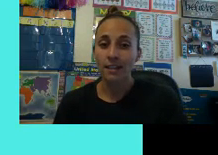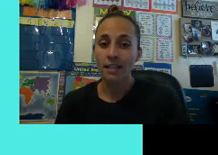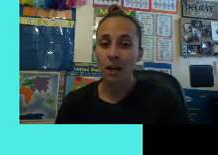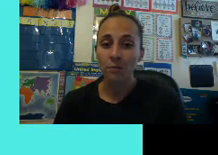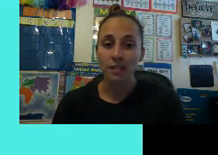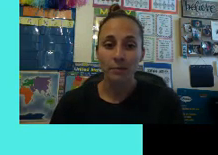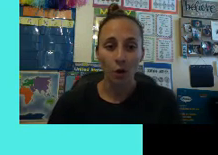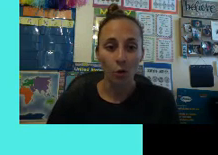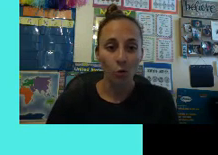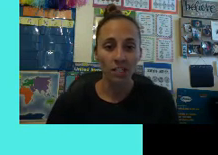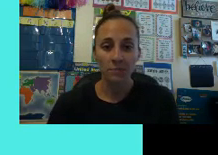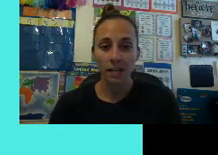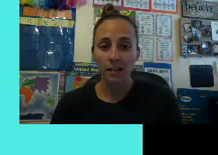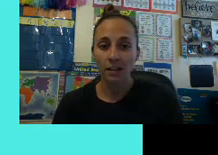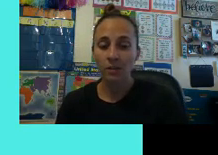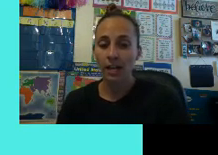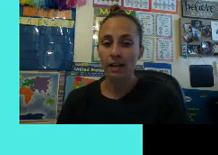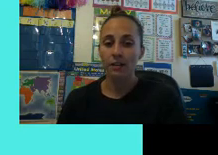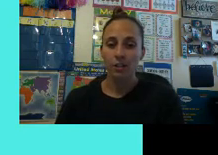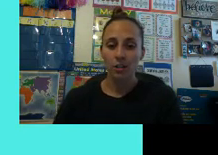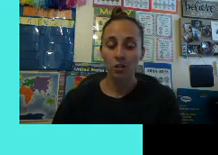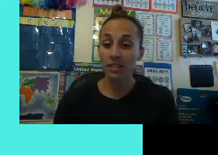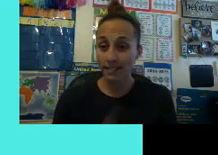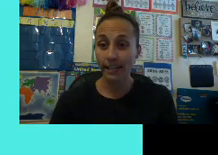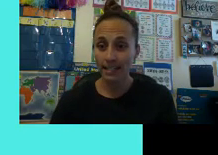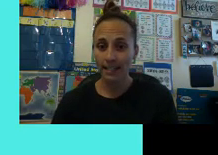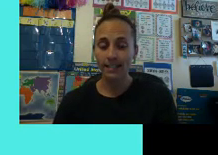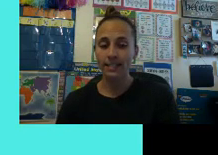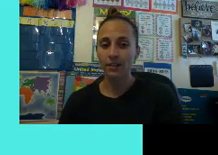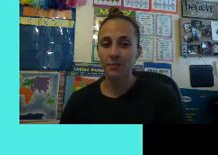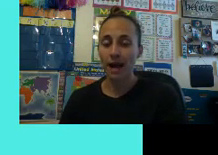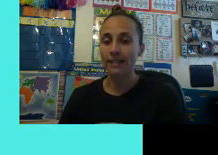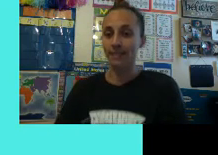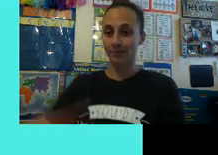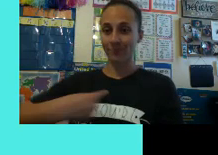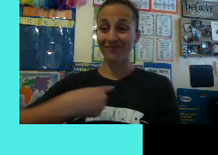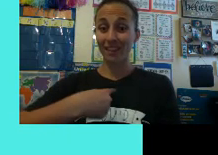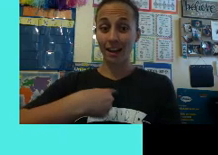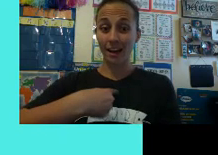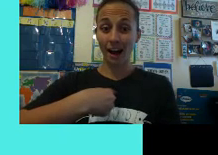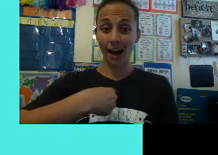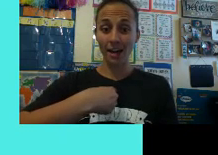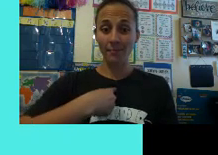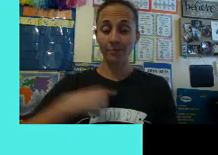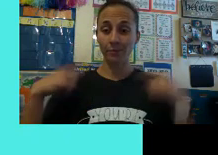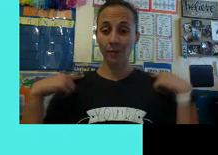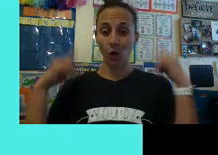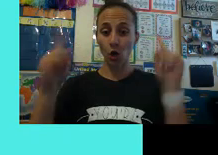faces. This helps them know what is being communicated. So this is telling us a sentence here. Let's practice.